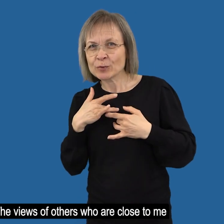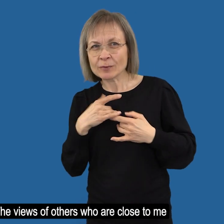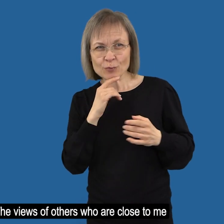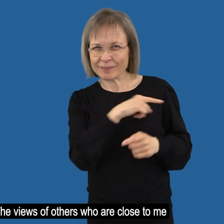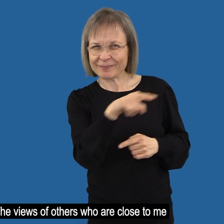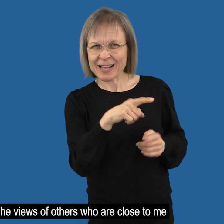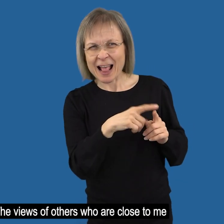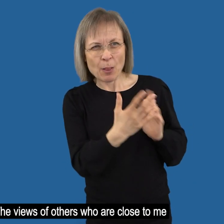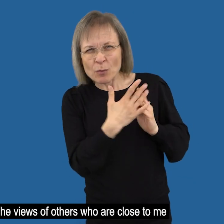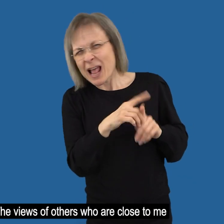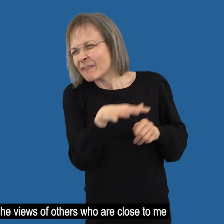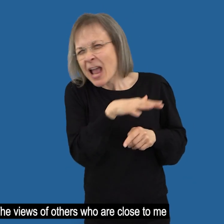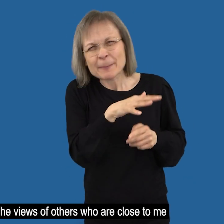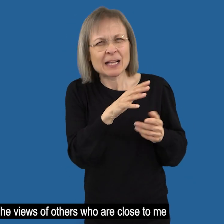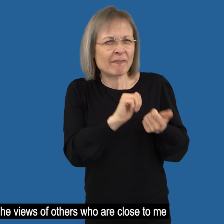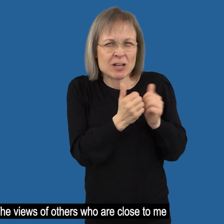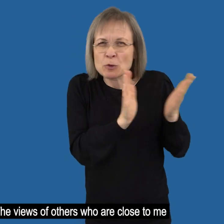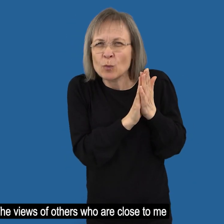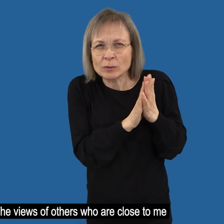The views of others who are close to me.